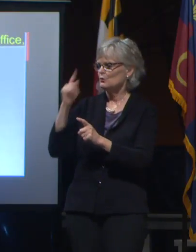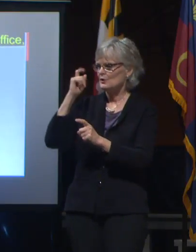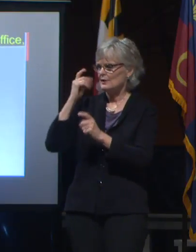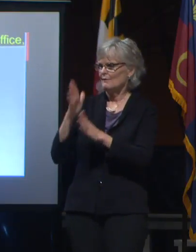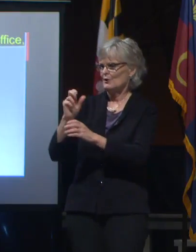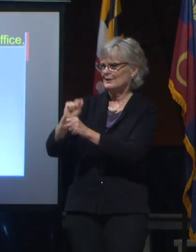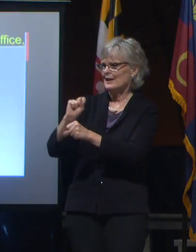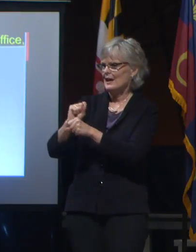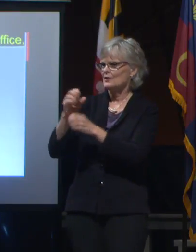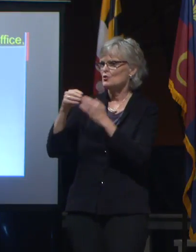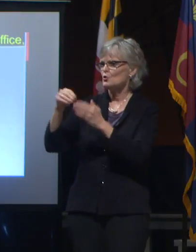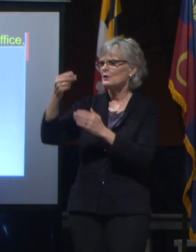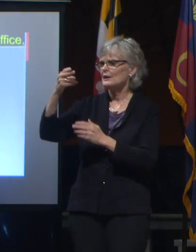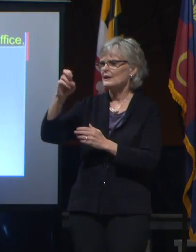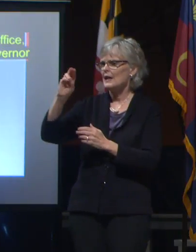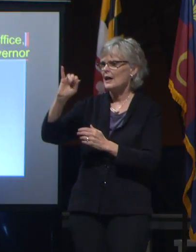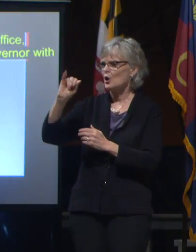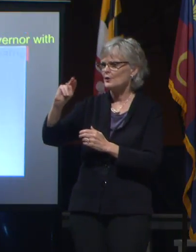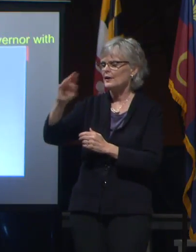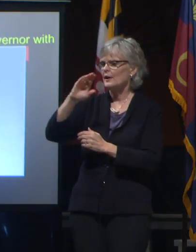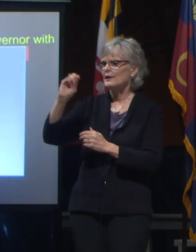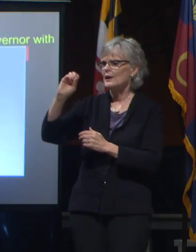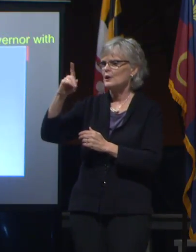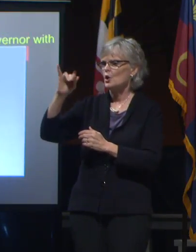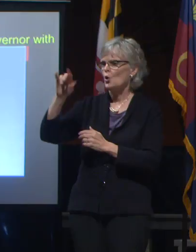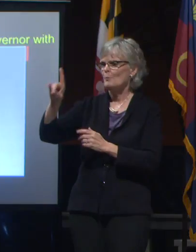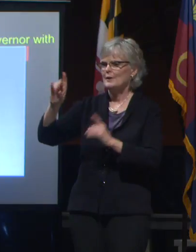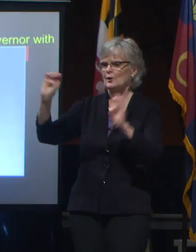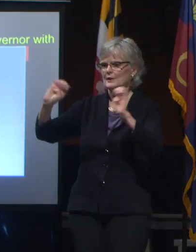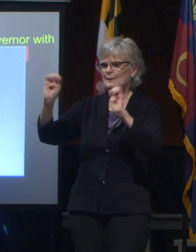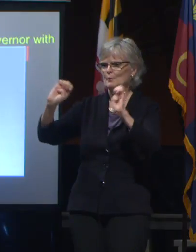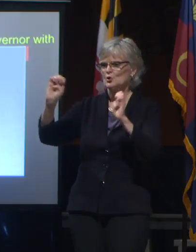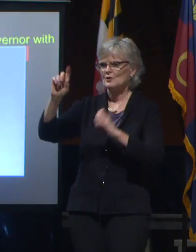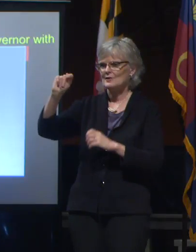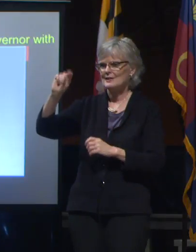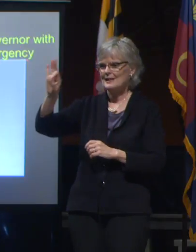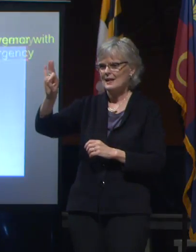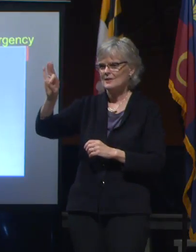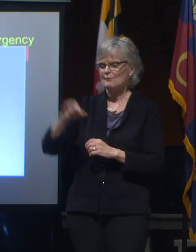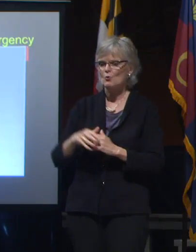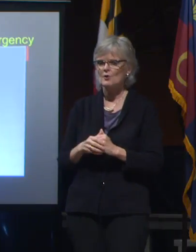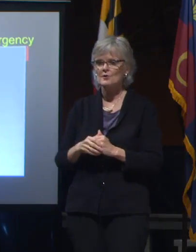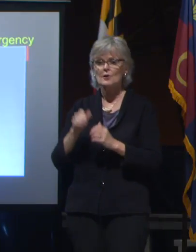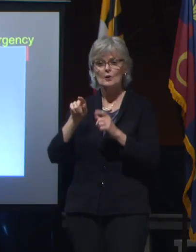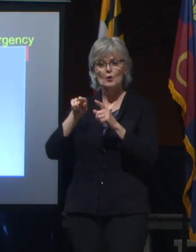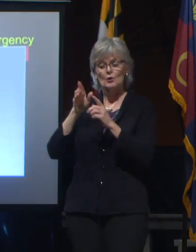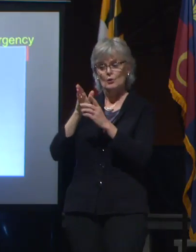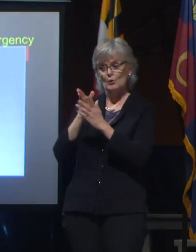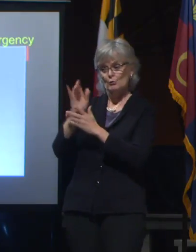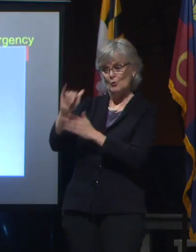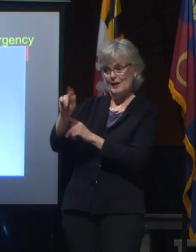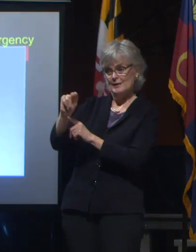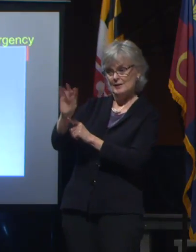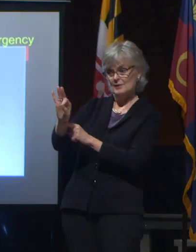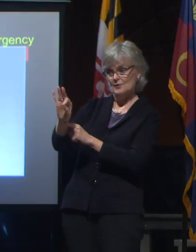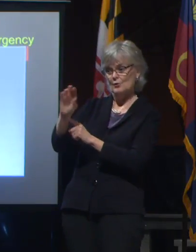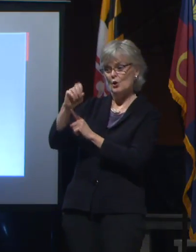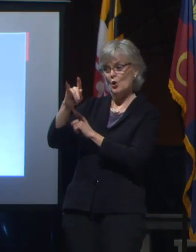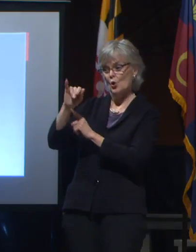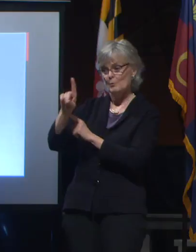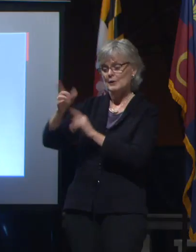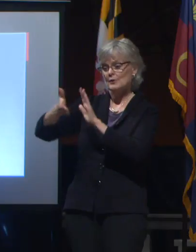with leading the Heroin and Opioid Emergency Task Force. Through that task force, the